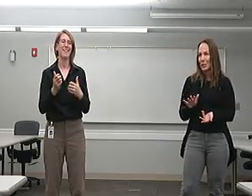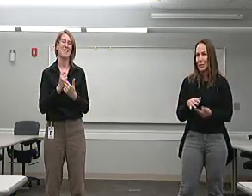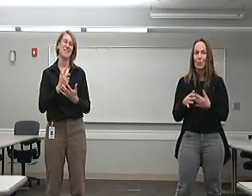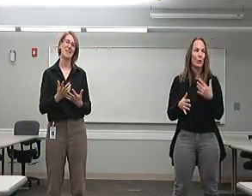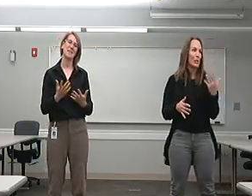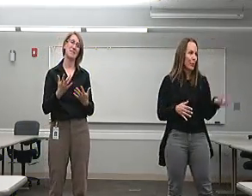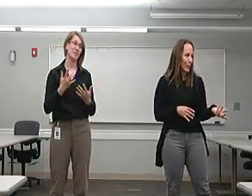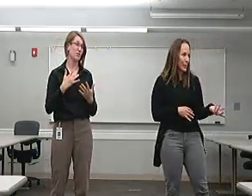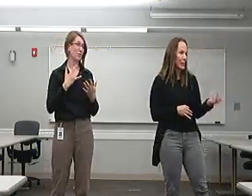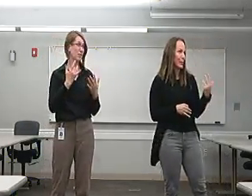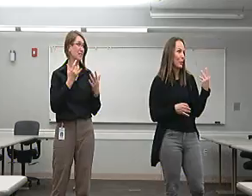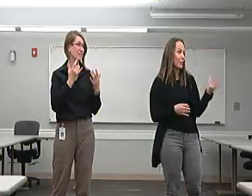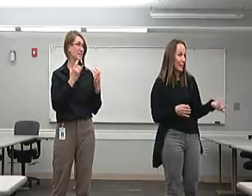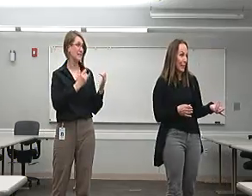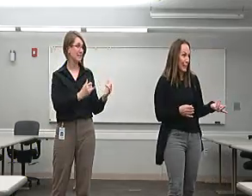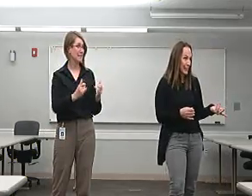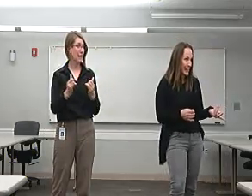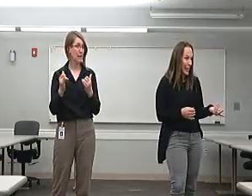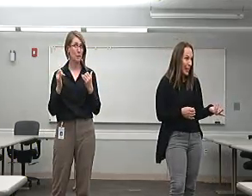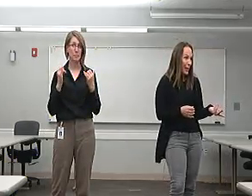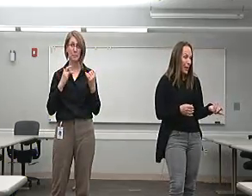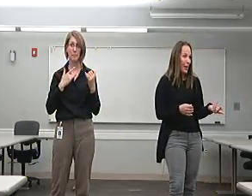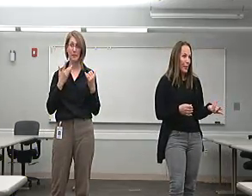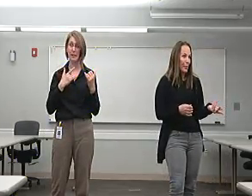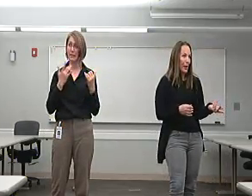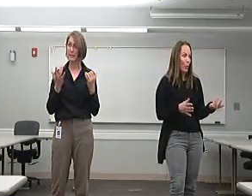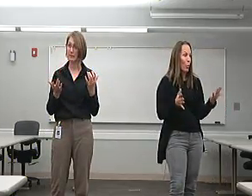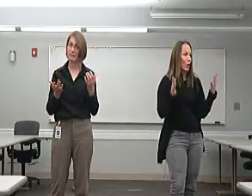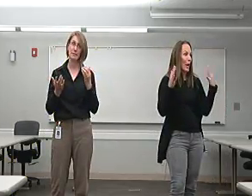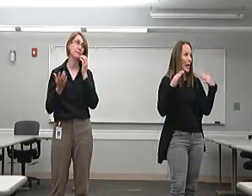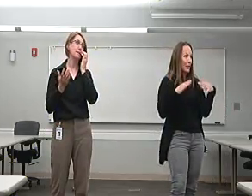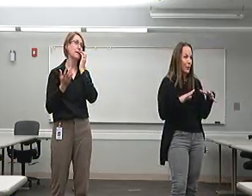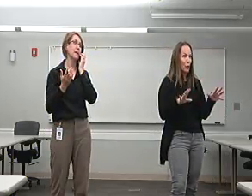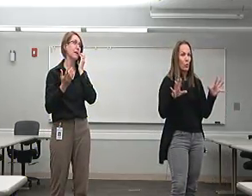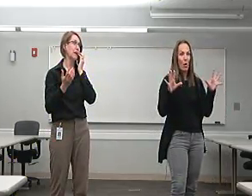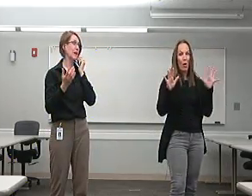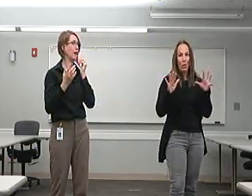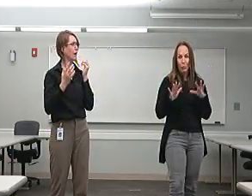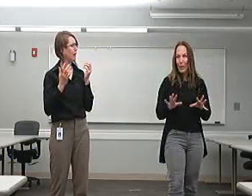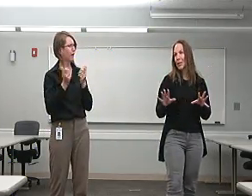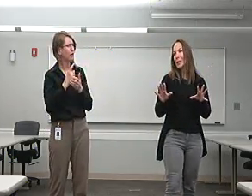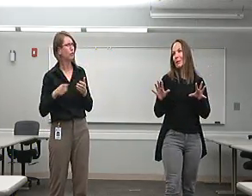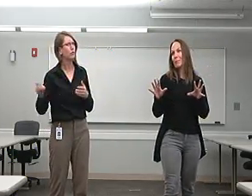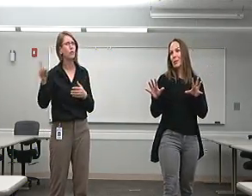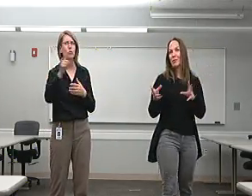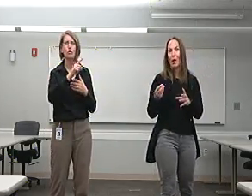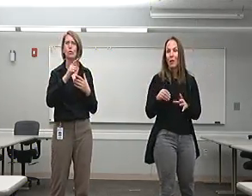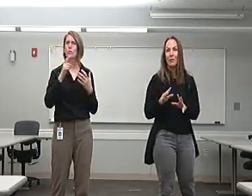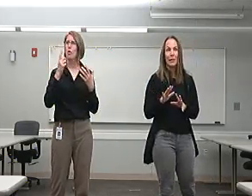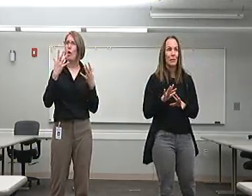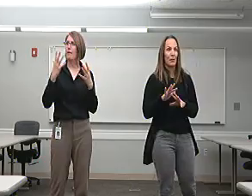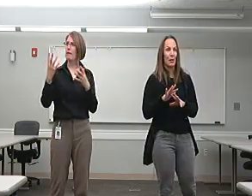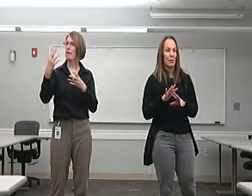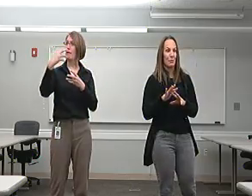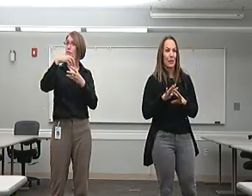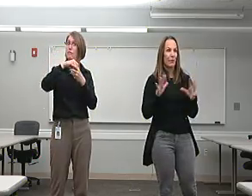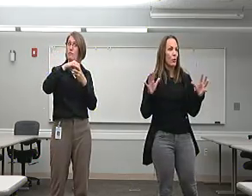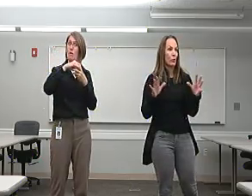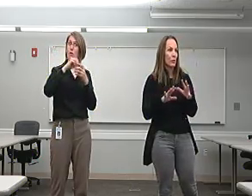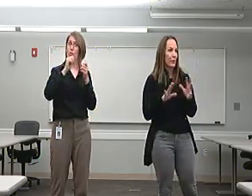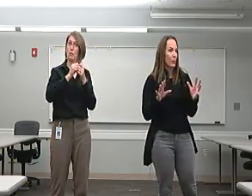experiences, similar feelings? Were any of you already involved in a deaf culture, deaf